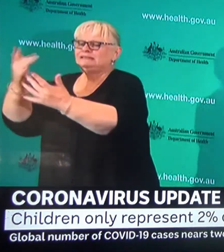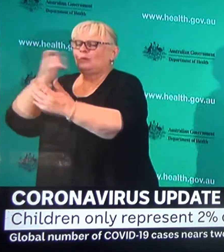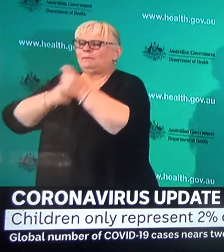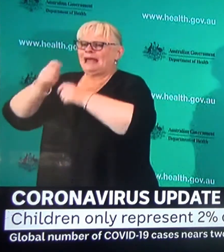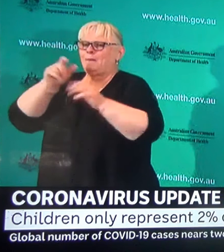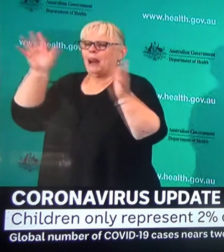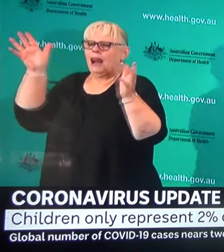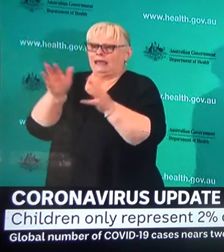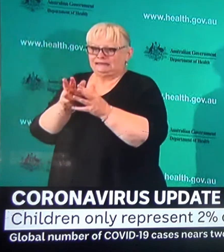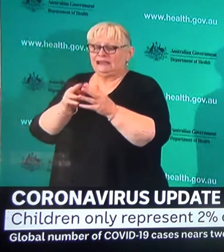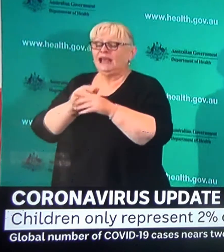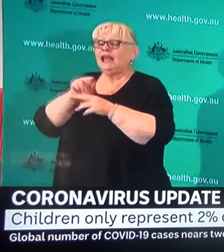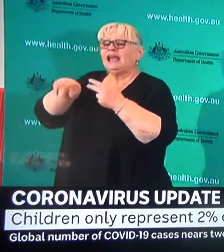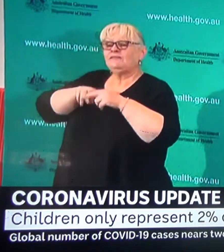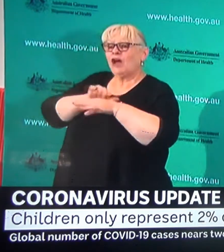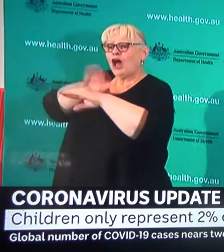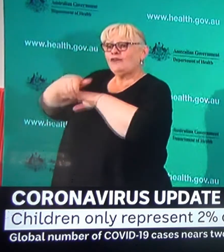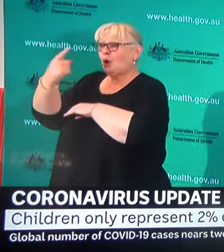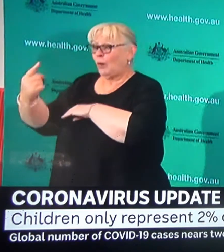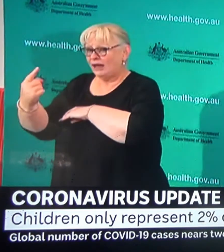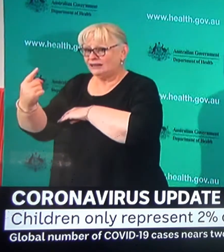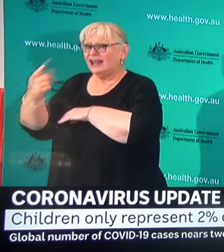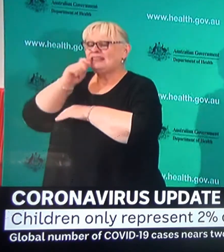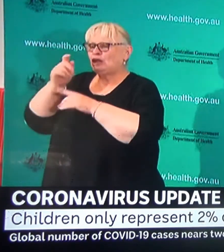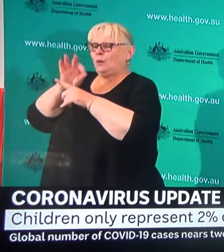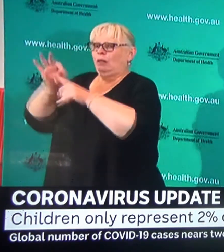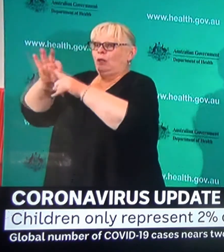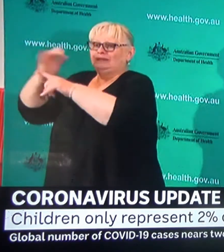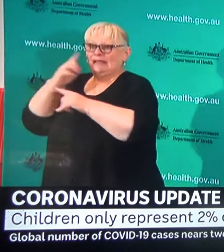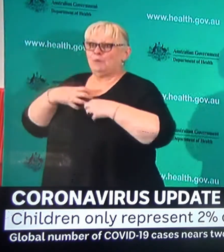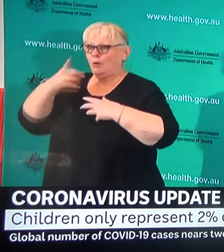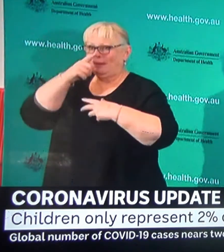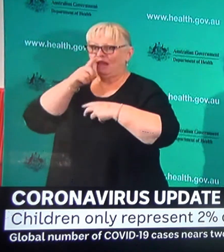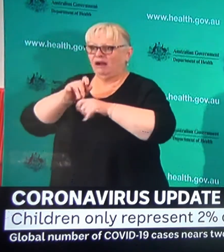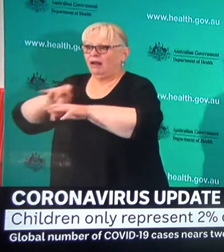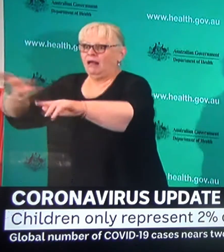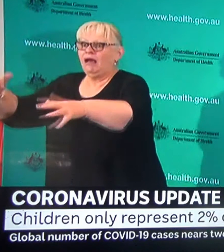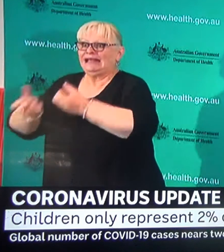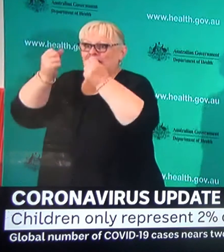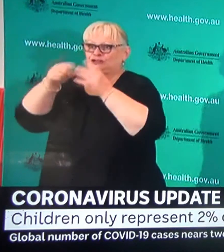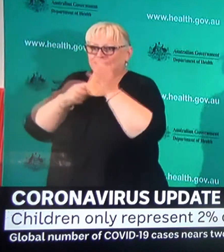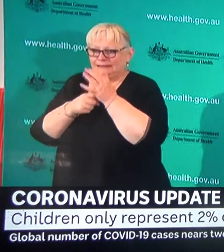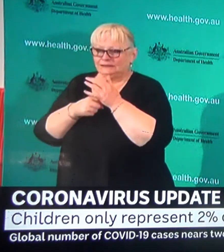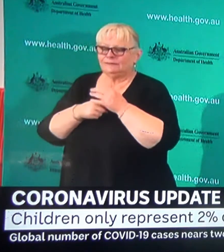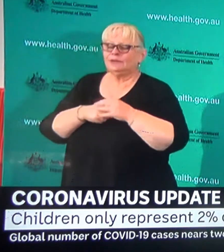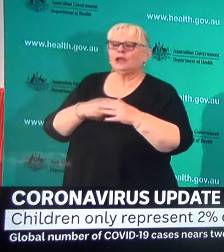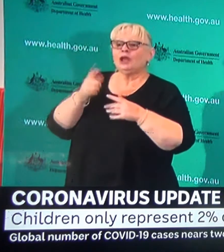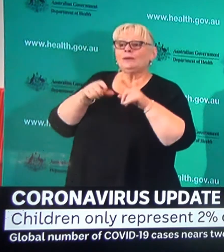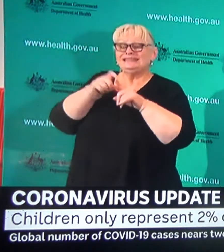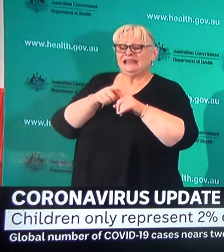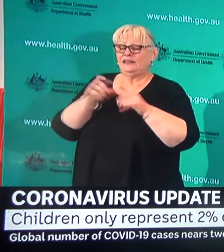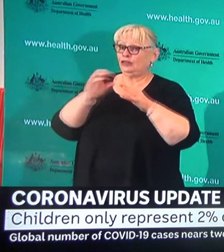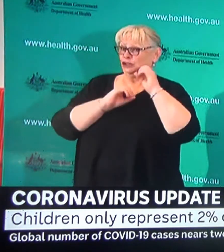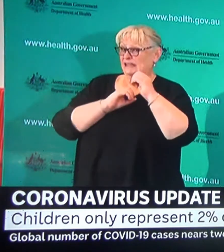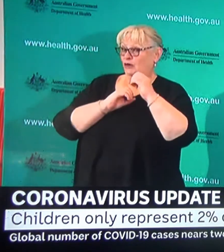decrease, and if it is above 1, you'll get increases in the number of cases. And that R0 that we did our additional modelling